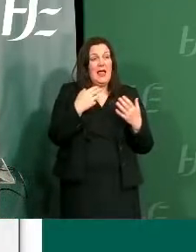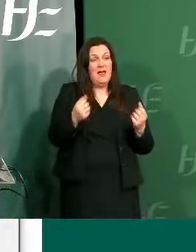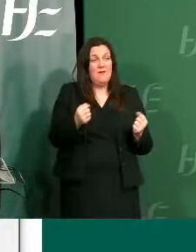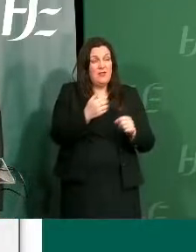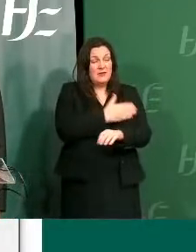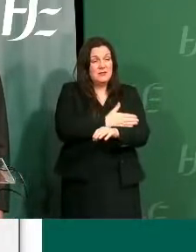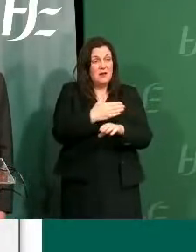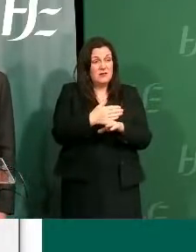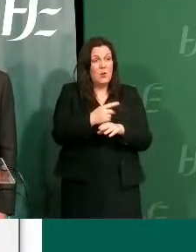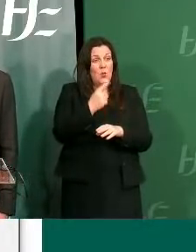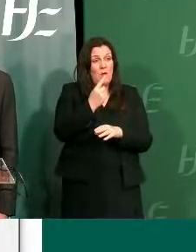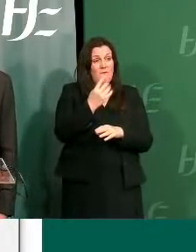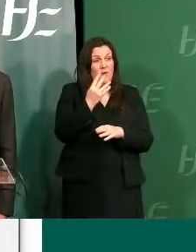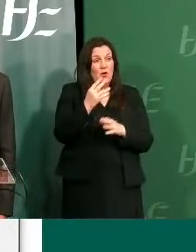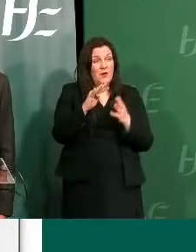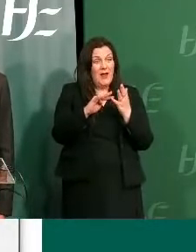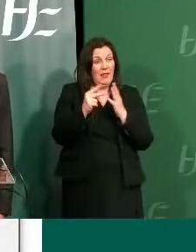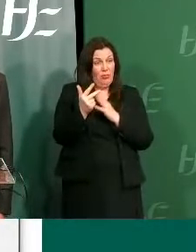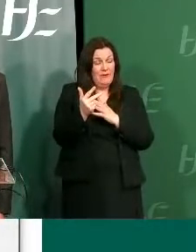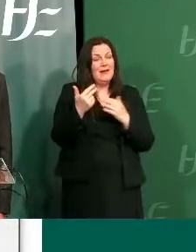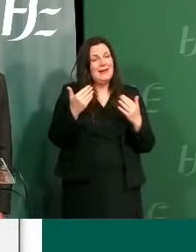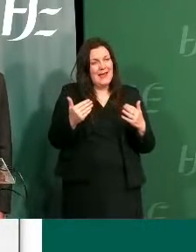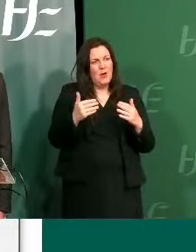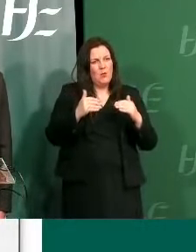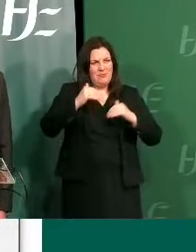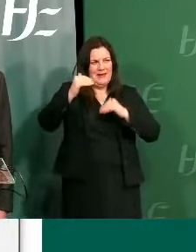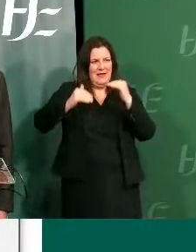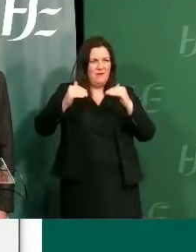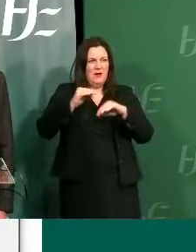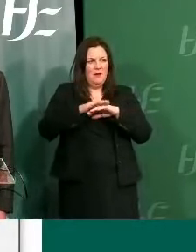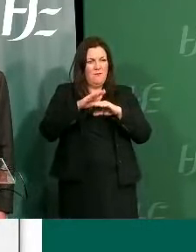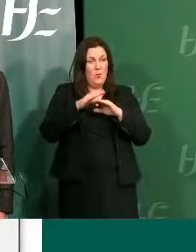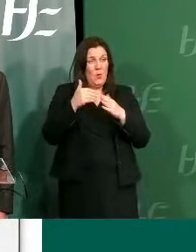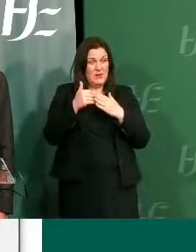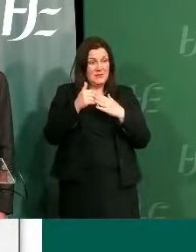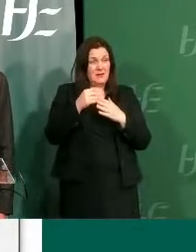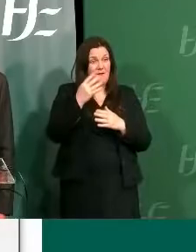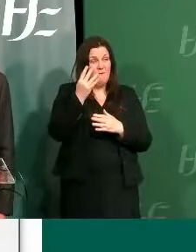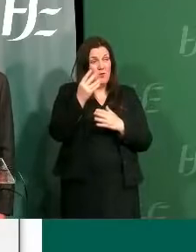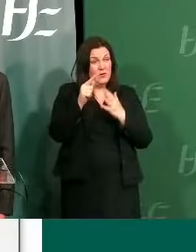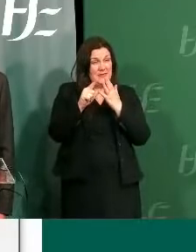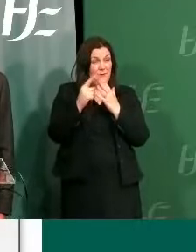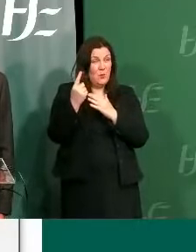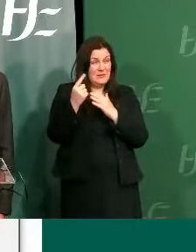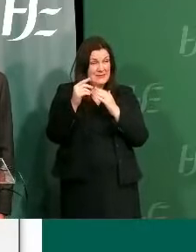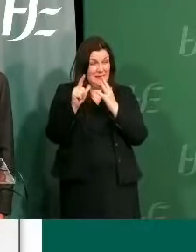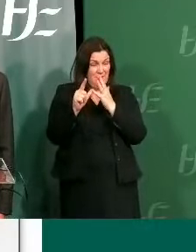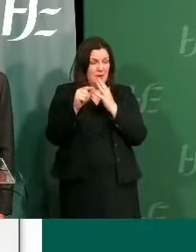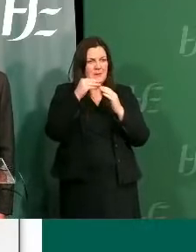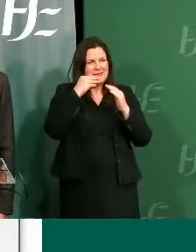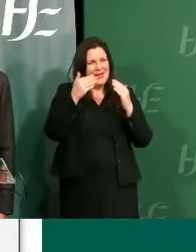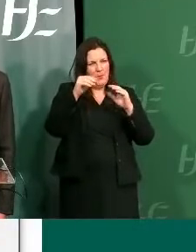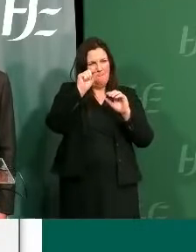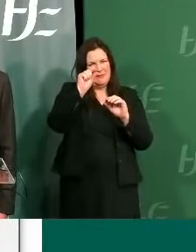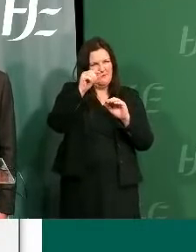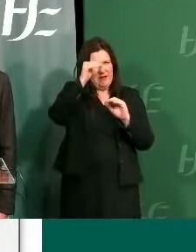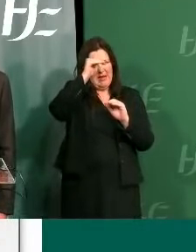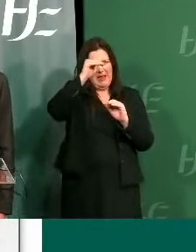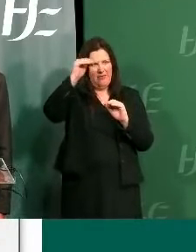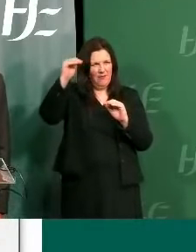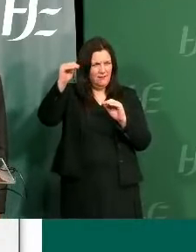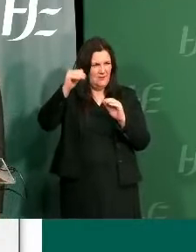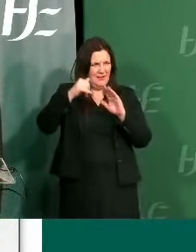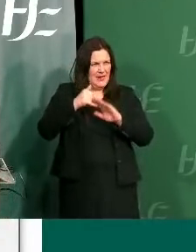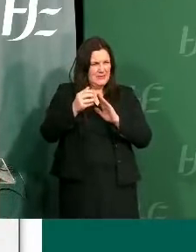1,493 per day to that level now at 4,717. That graph at the top shows that levelling off that we're seeing in the past week. December the 8th,